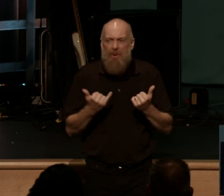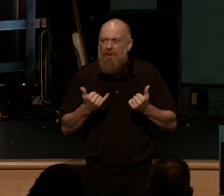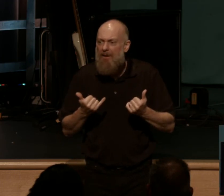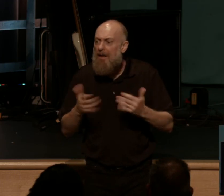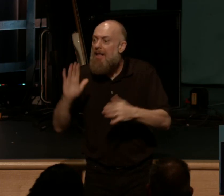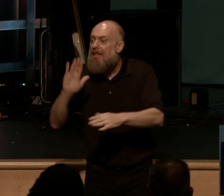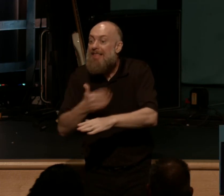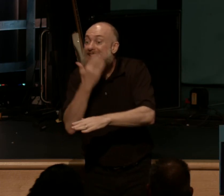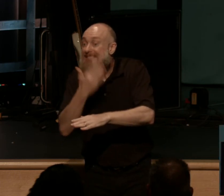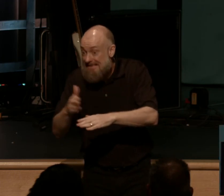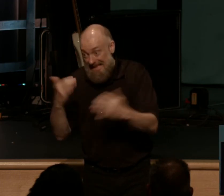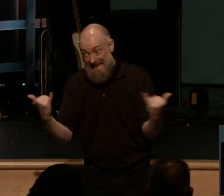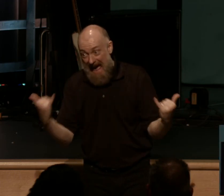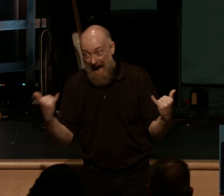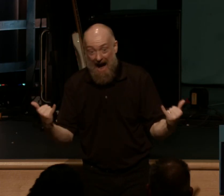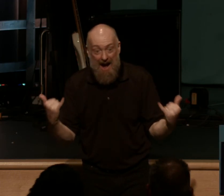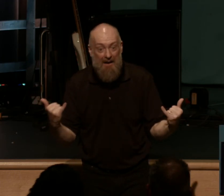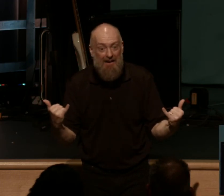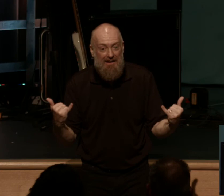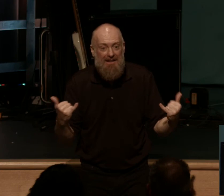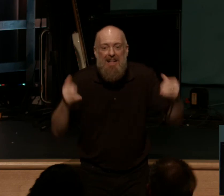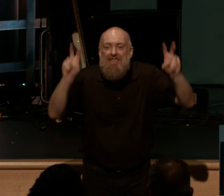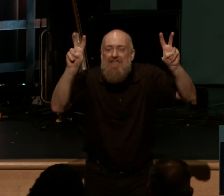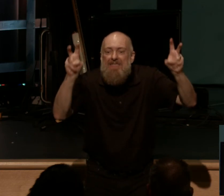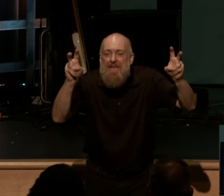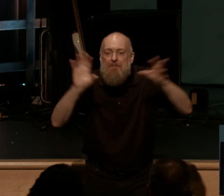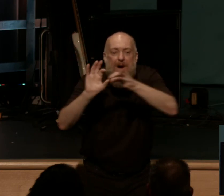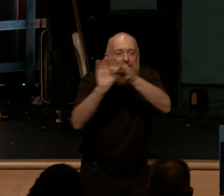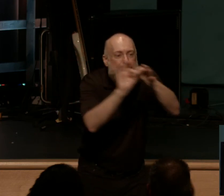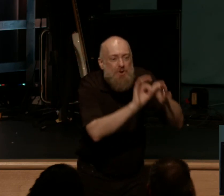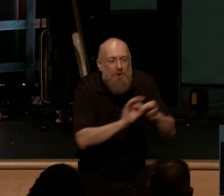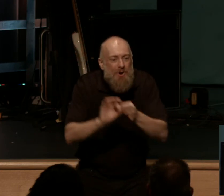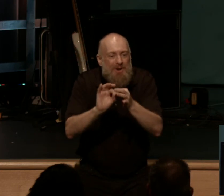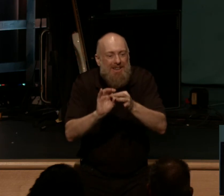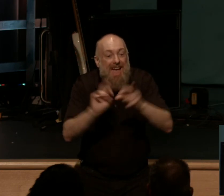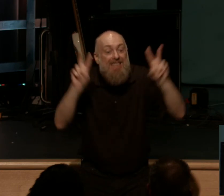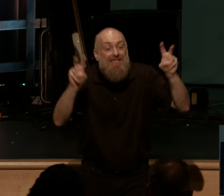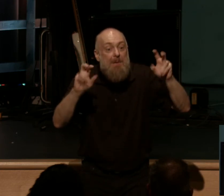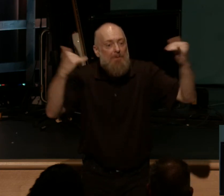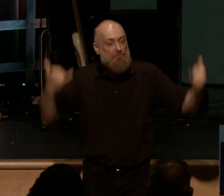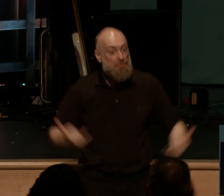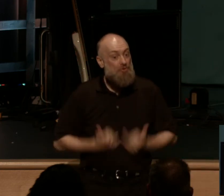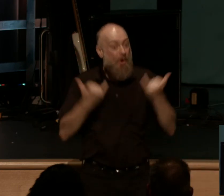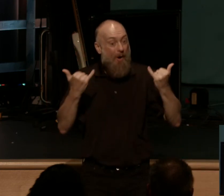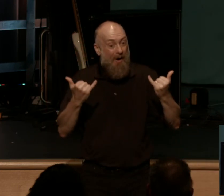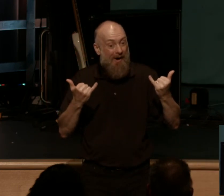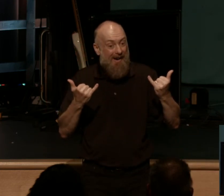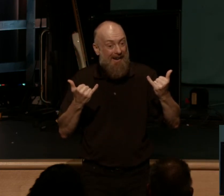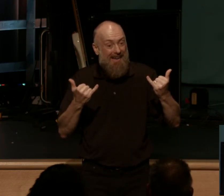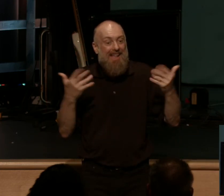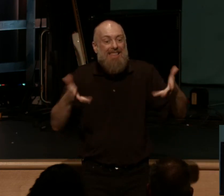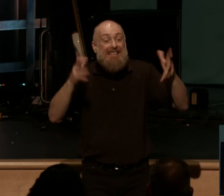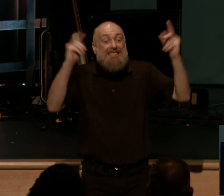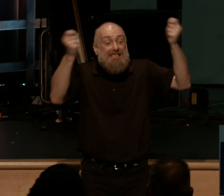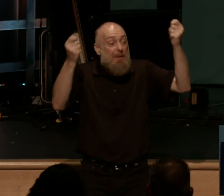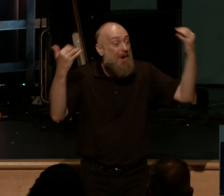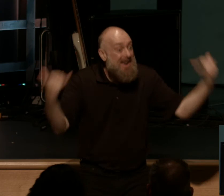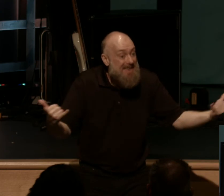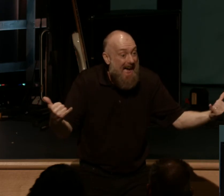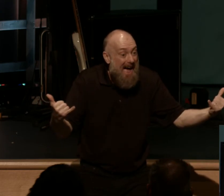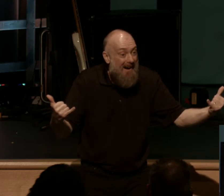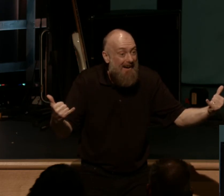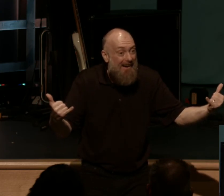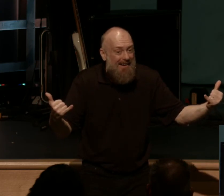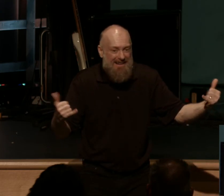obviously, but we're going to sing a song that has the themes of unity and has the themes of joy, and we're going to sing a song that's a bit celebratory and a little